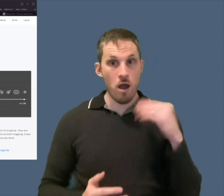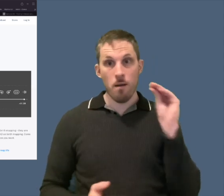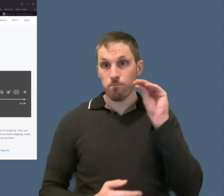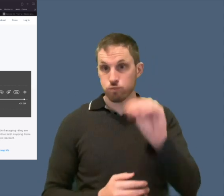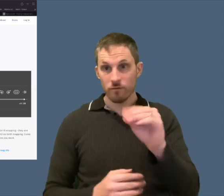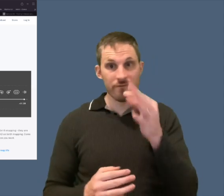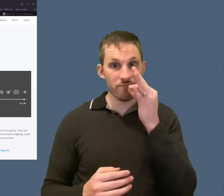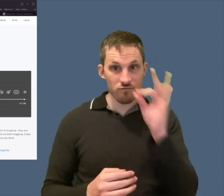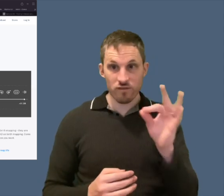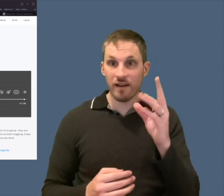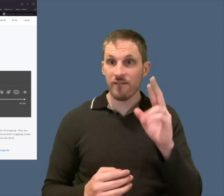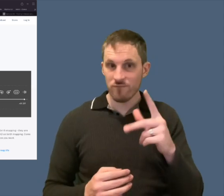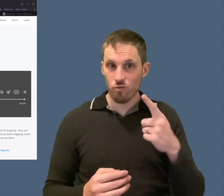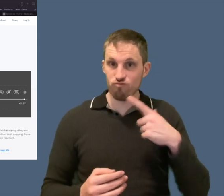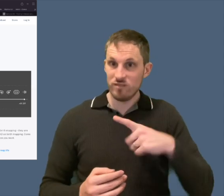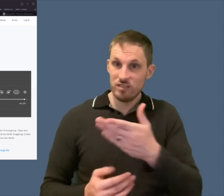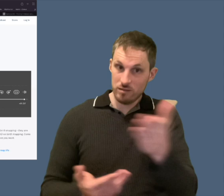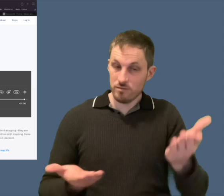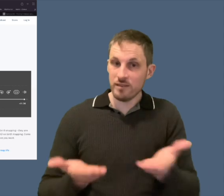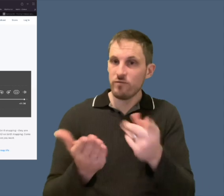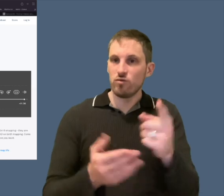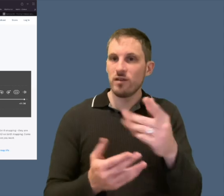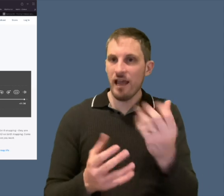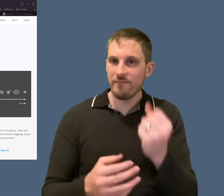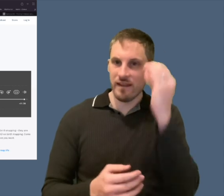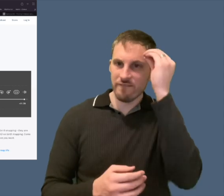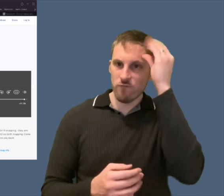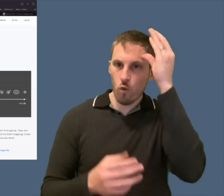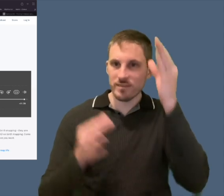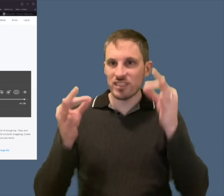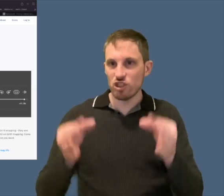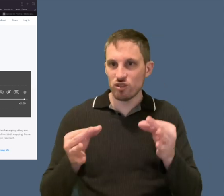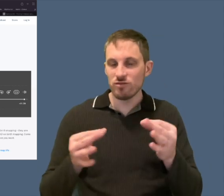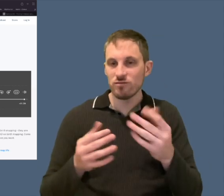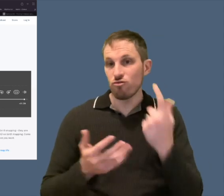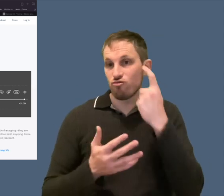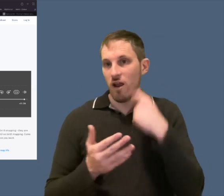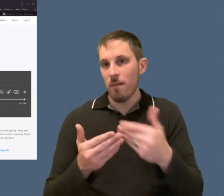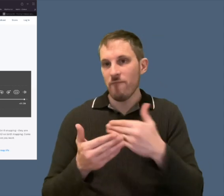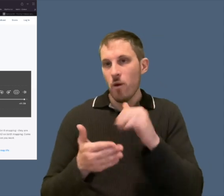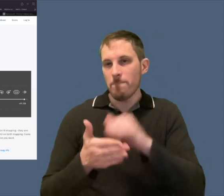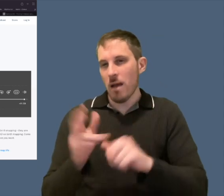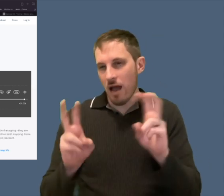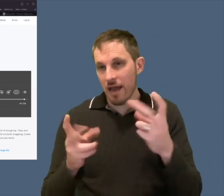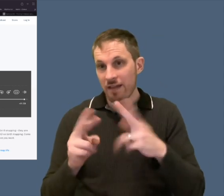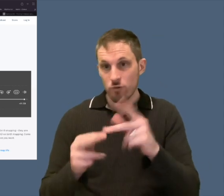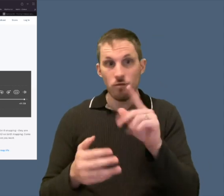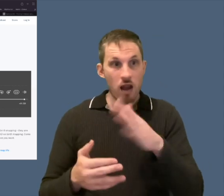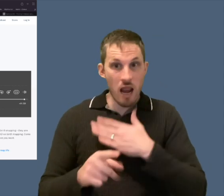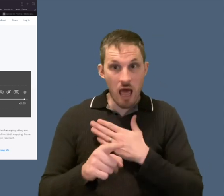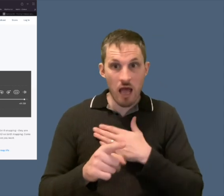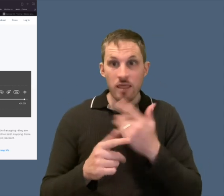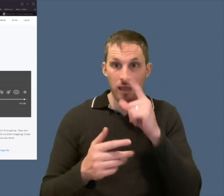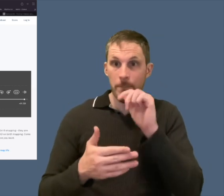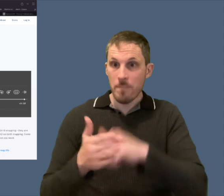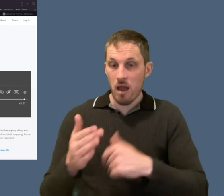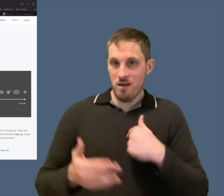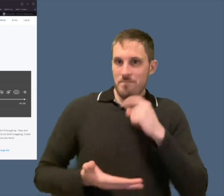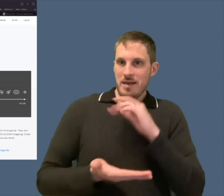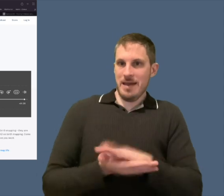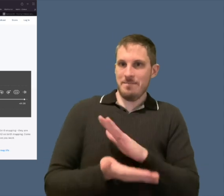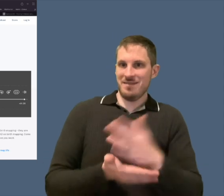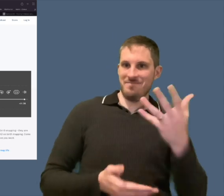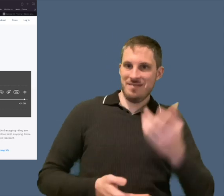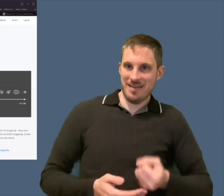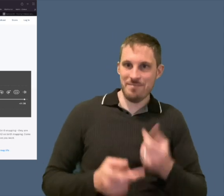believe people need to be able to make informed decisions. Try before you buy if you like. If you want to buy it, I'll be very happy about that.